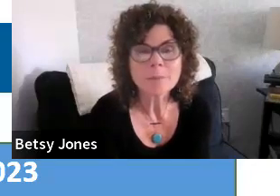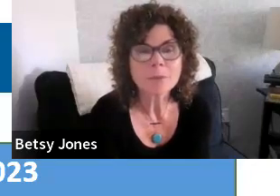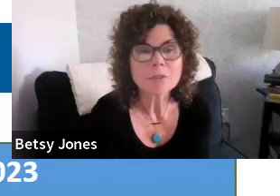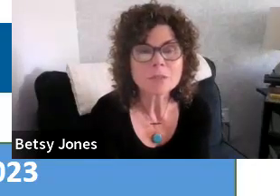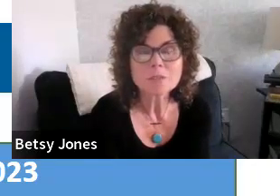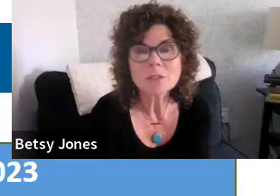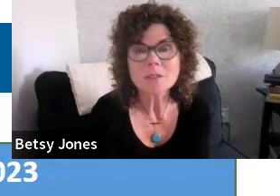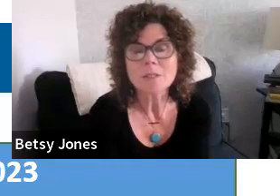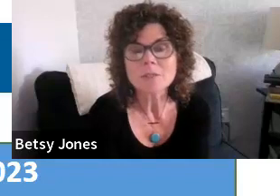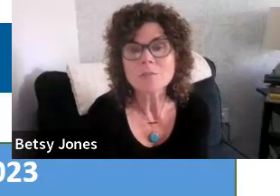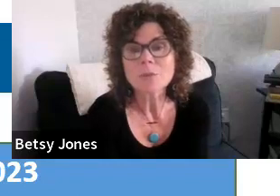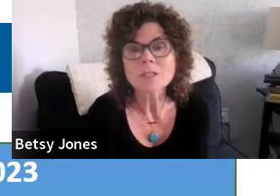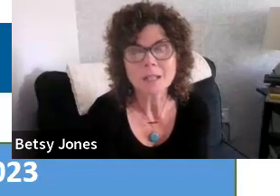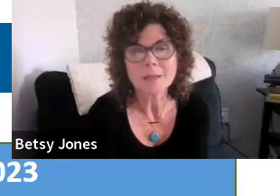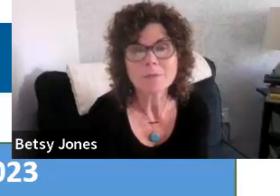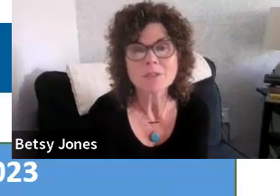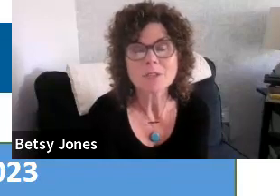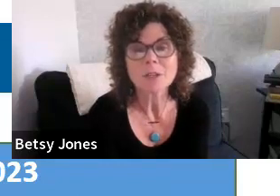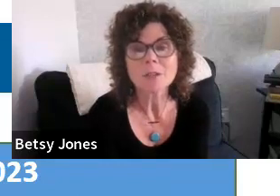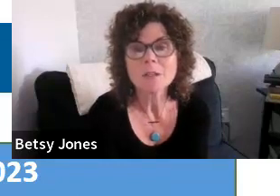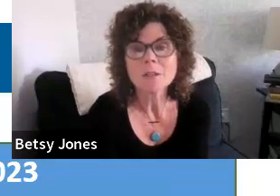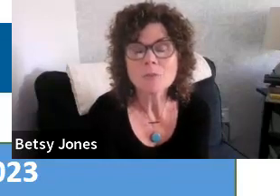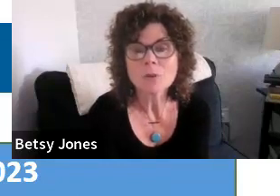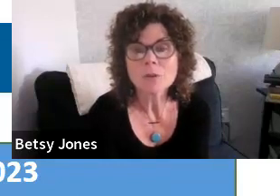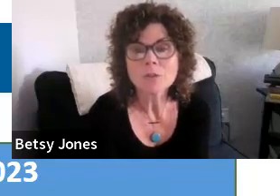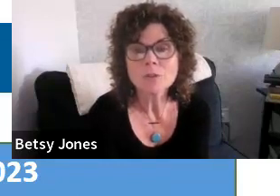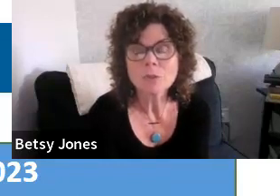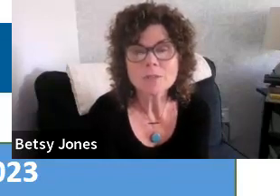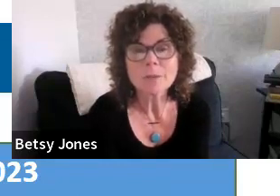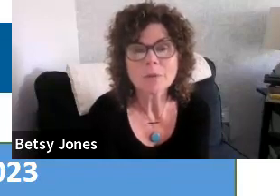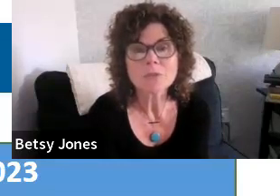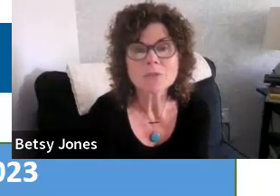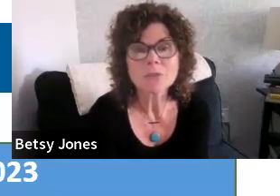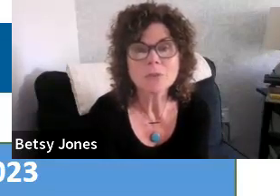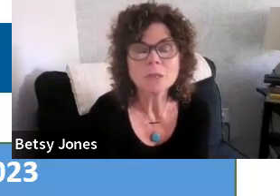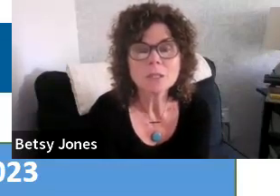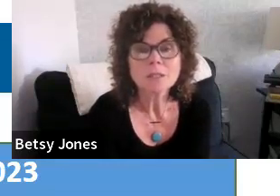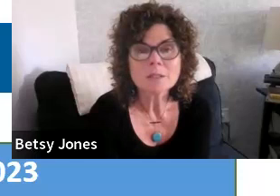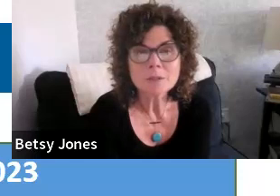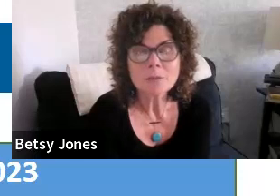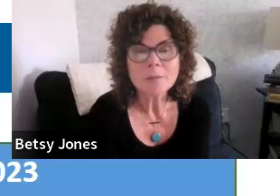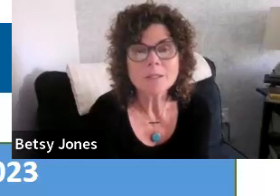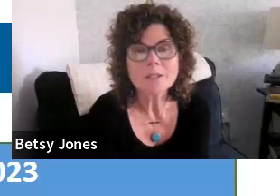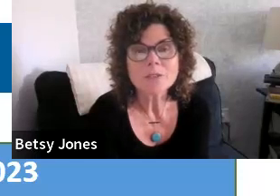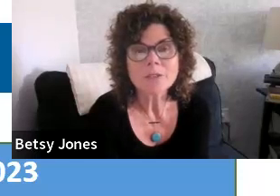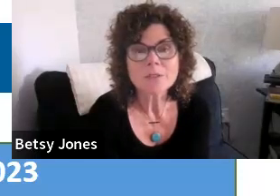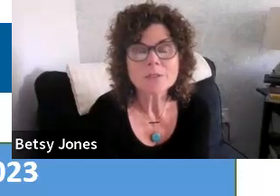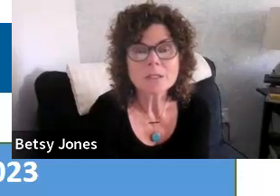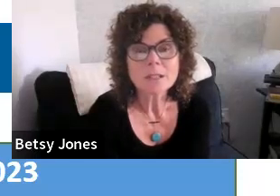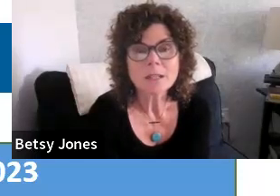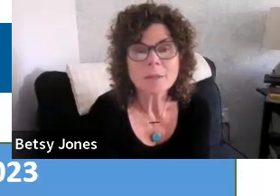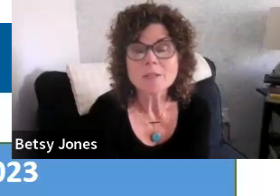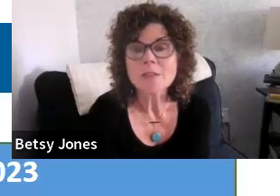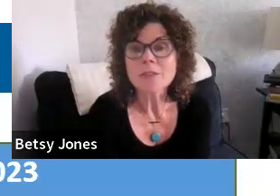in December. So essentially, this gives us more time this year for you, CRIS members, to consider